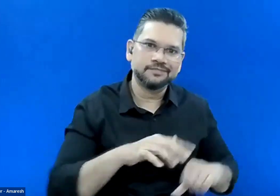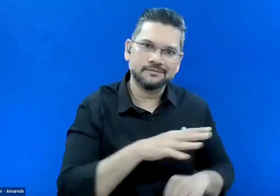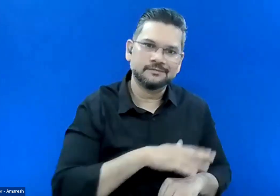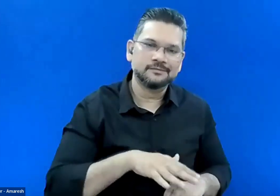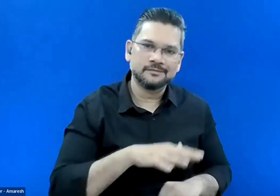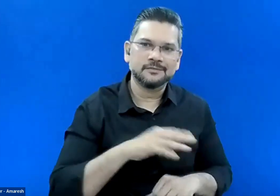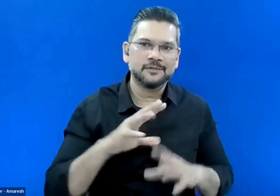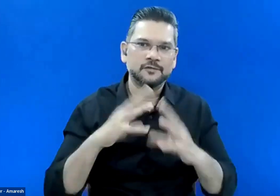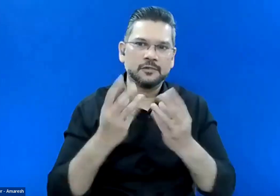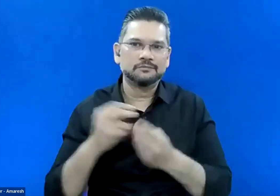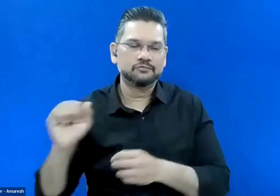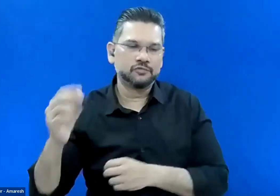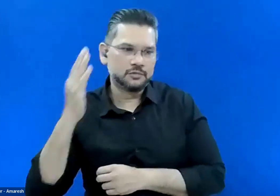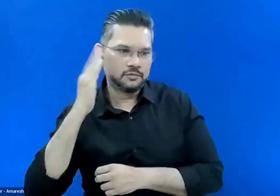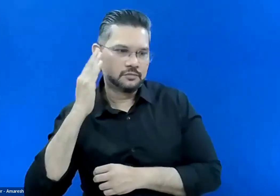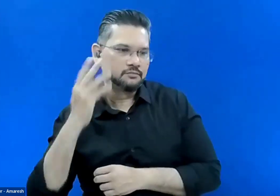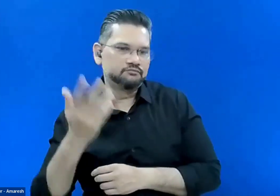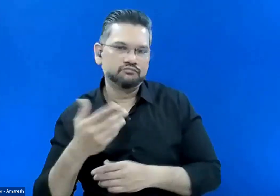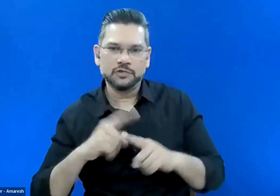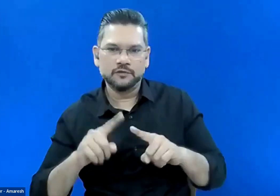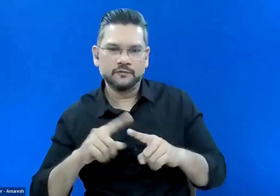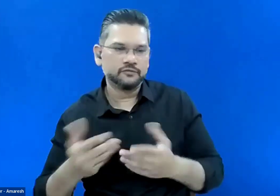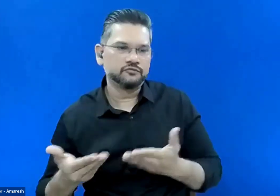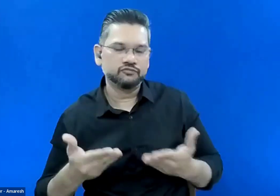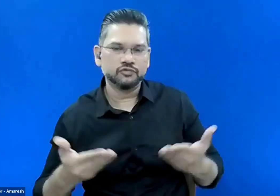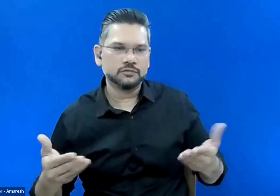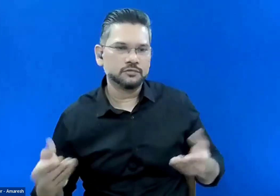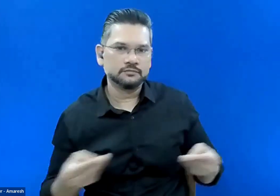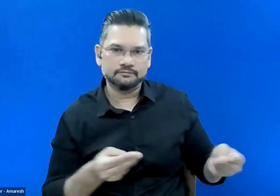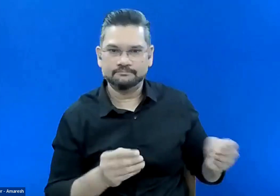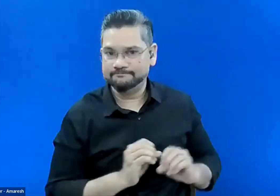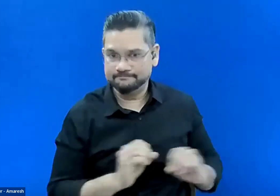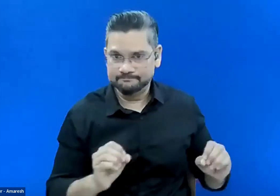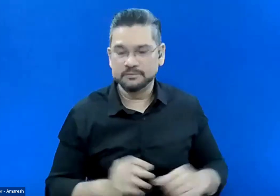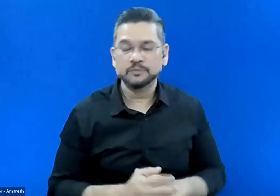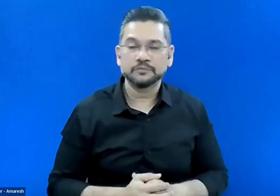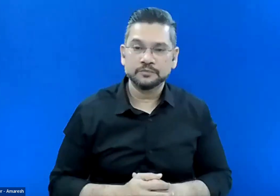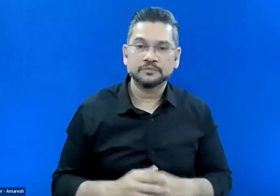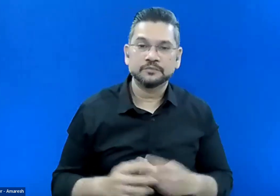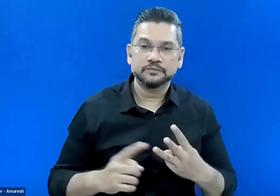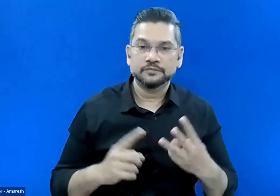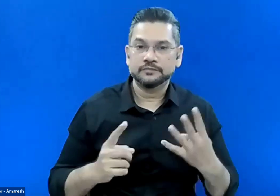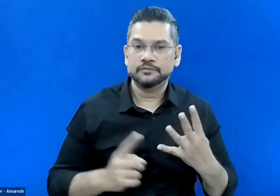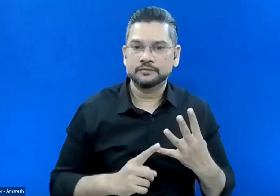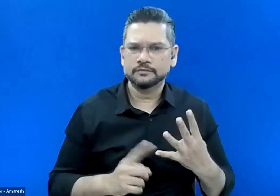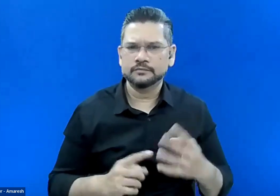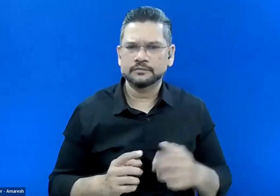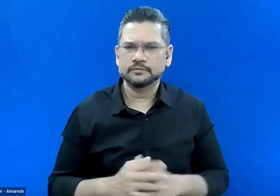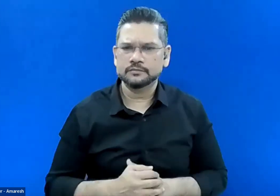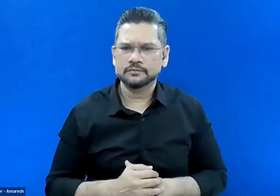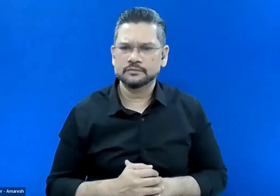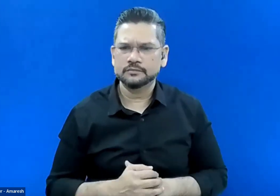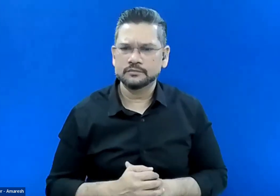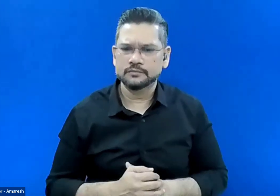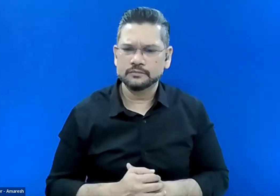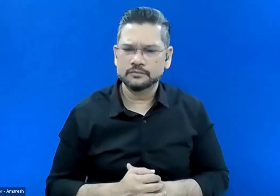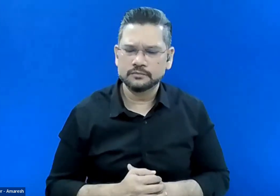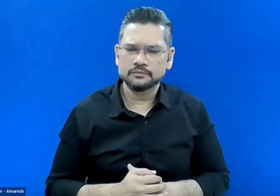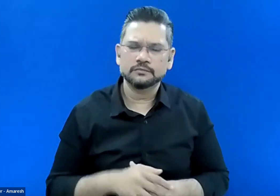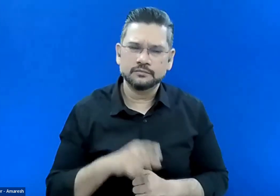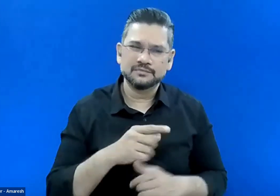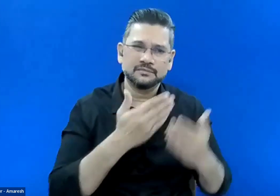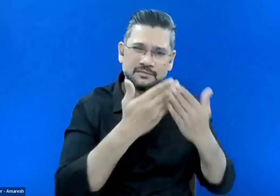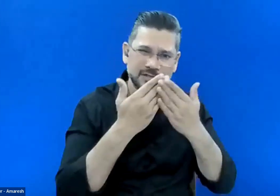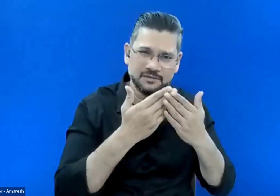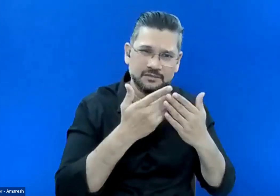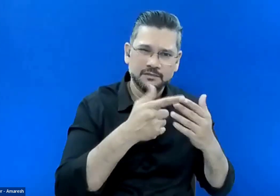allocate resources to them. And the last one is that special and segregated education